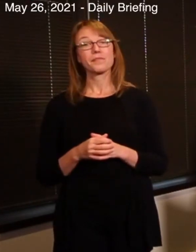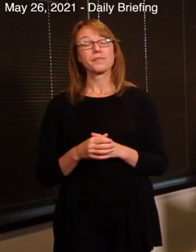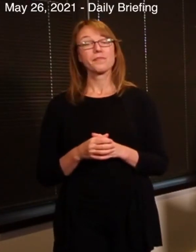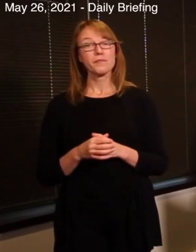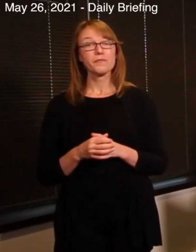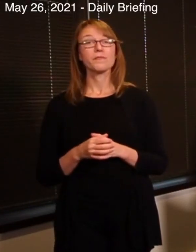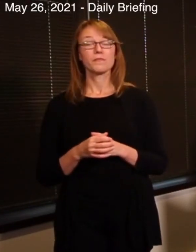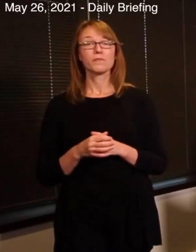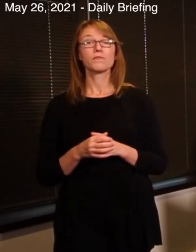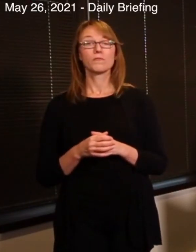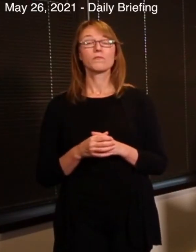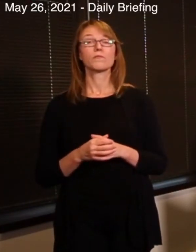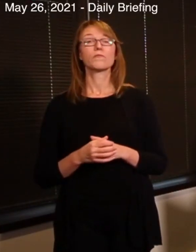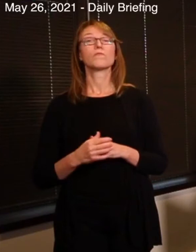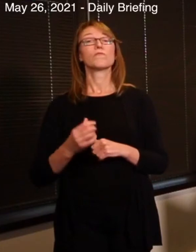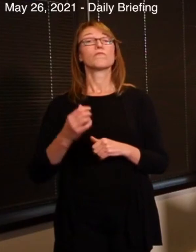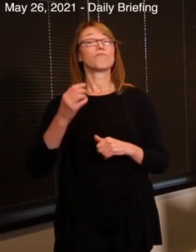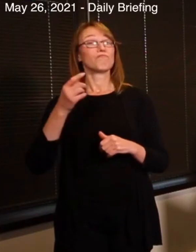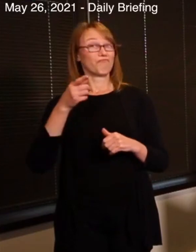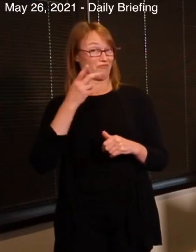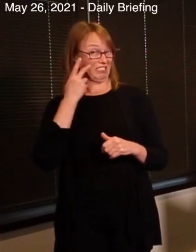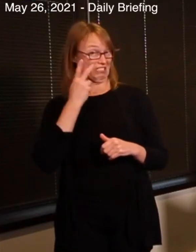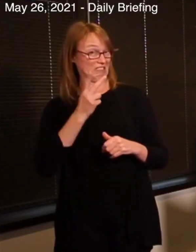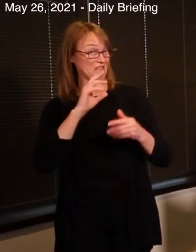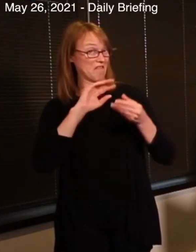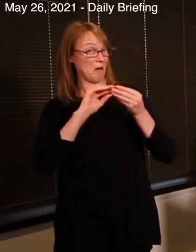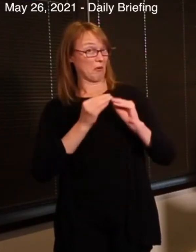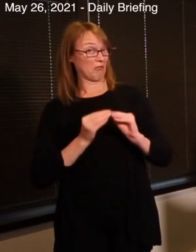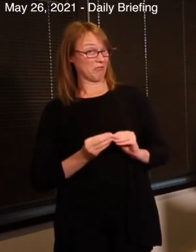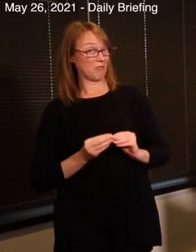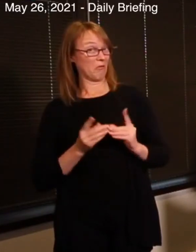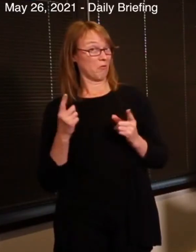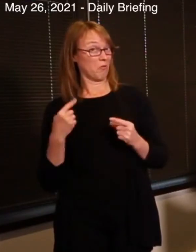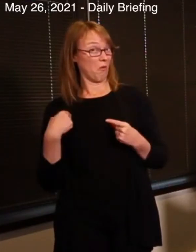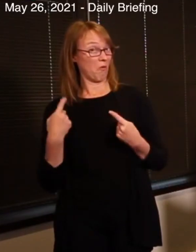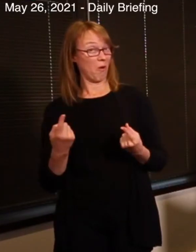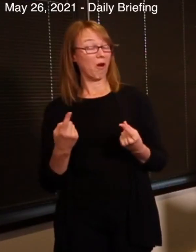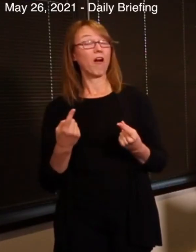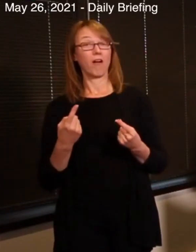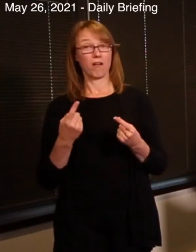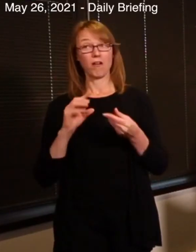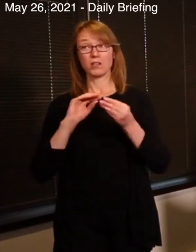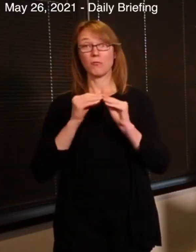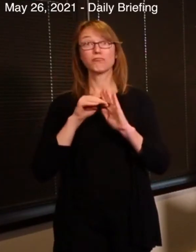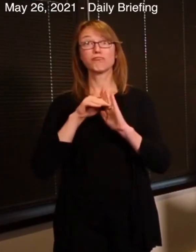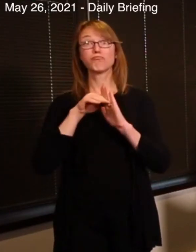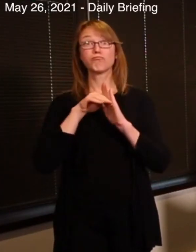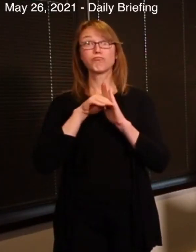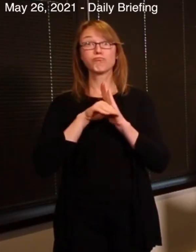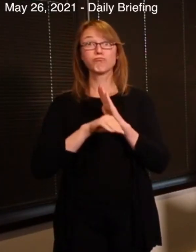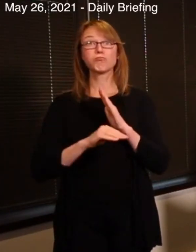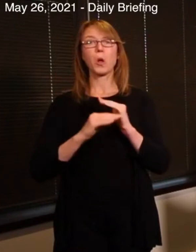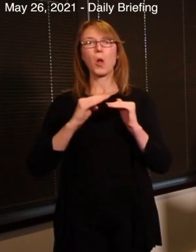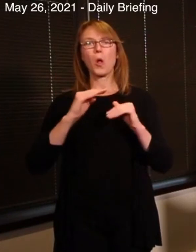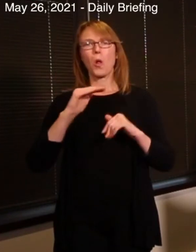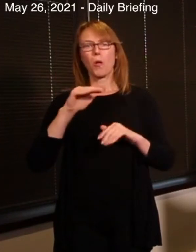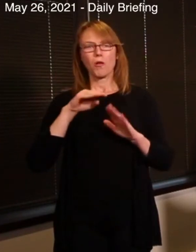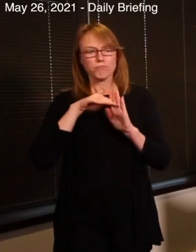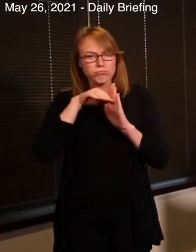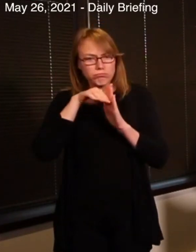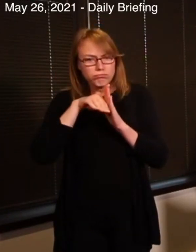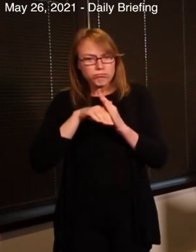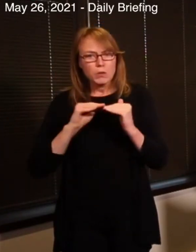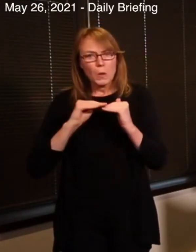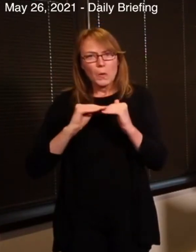about hospital admissions as well as hospital census, that we continue to move in the right direction. Now we do have some days where admissions